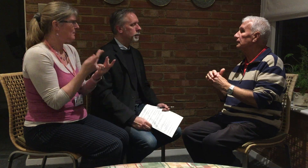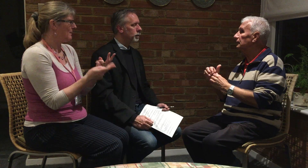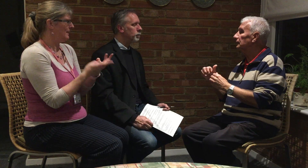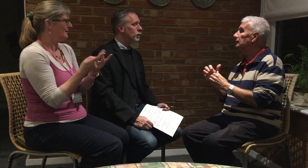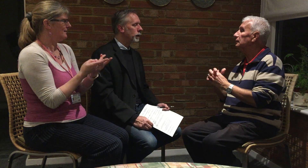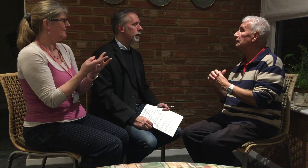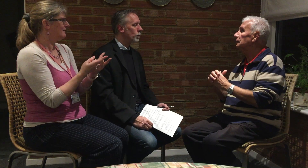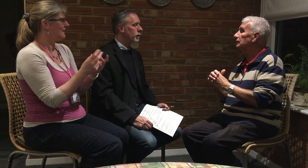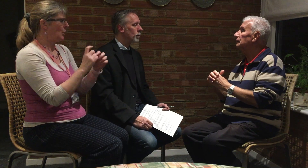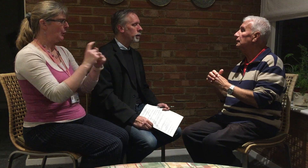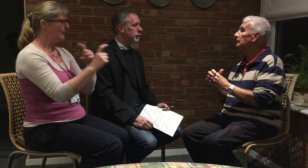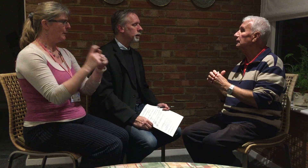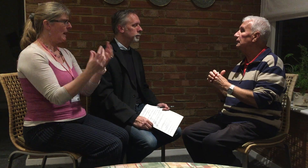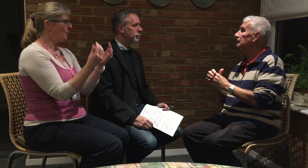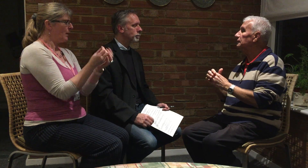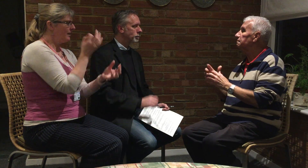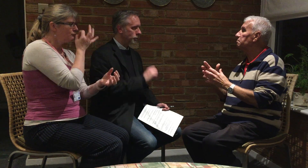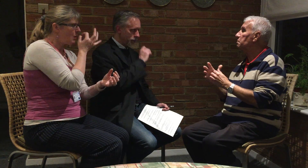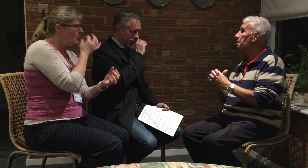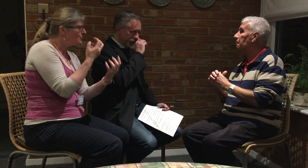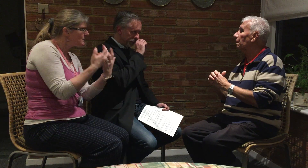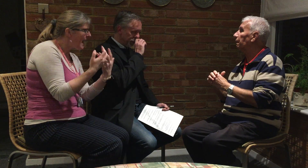can communicate with her better?